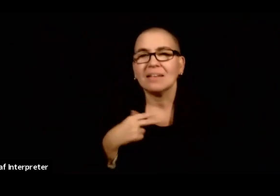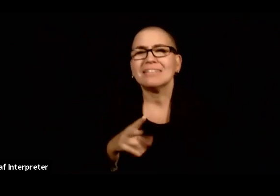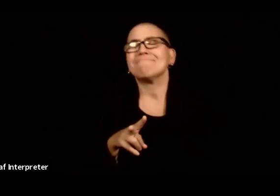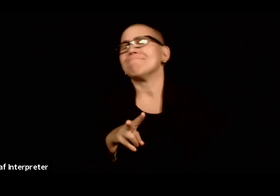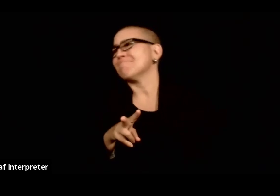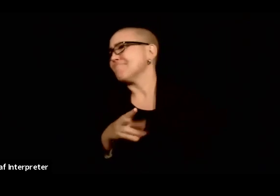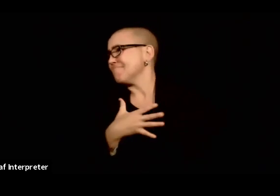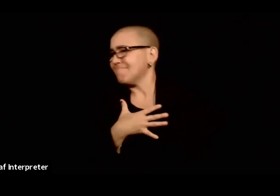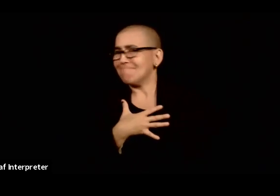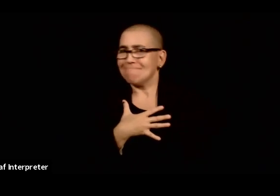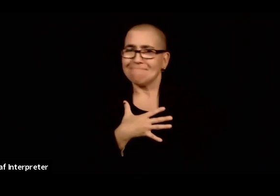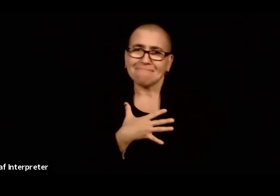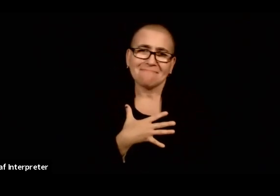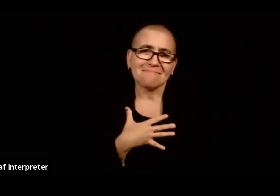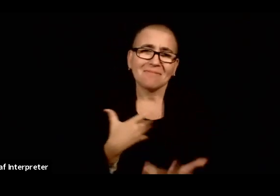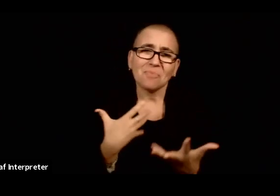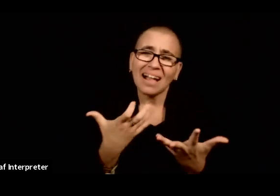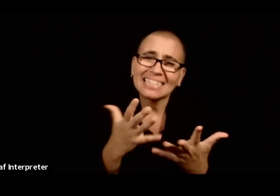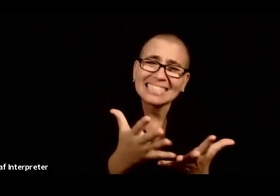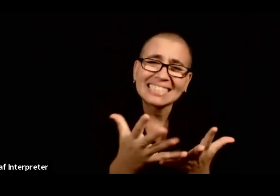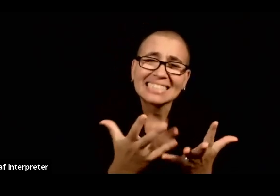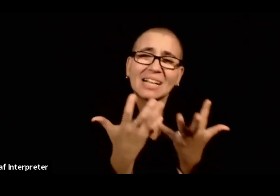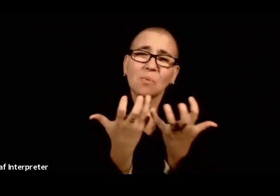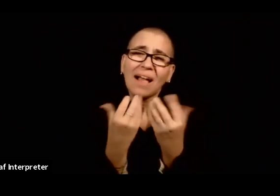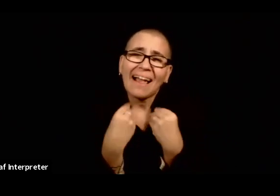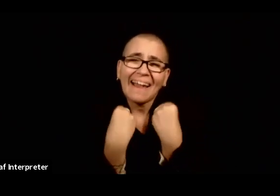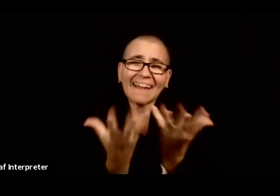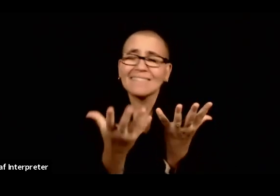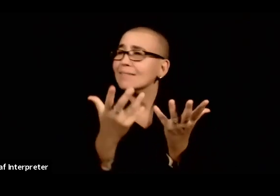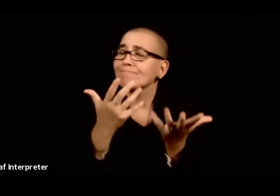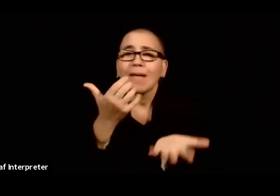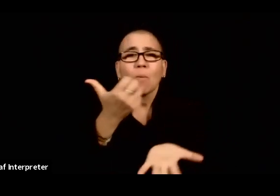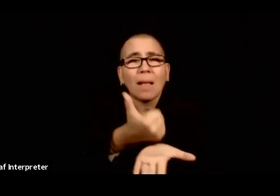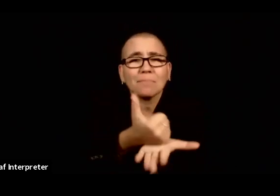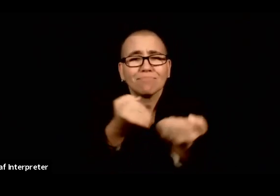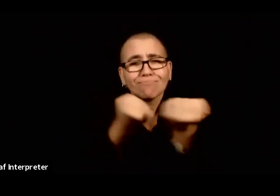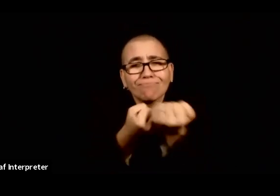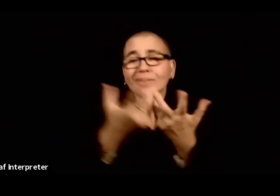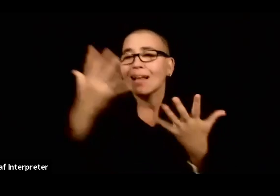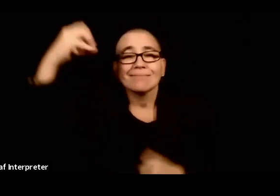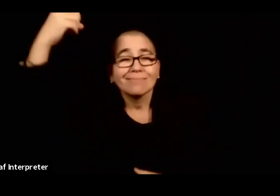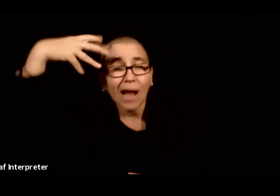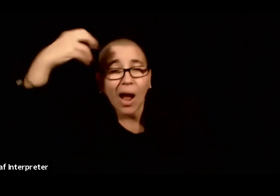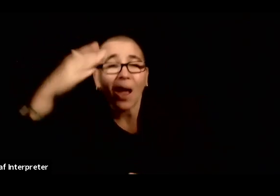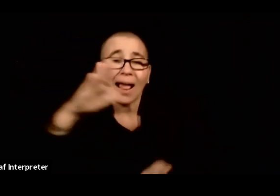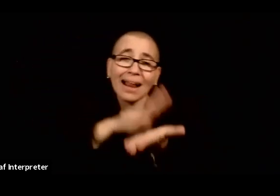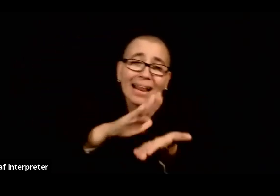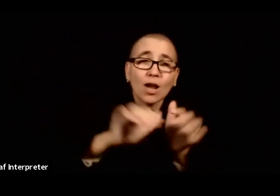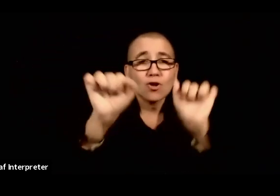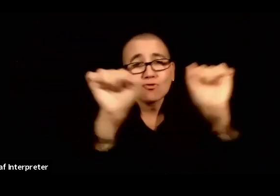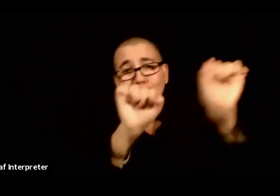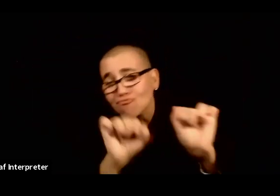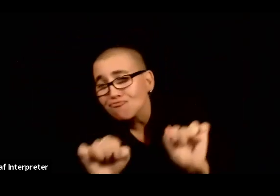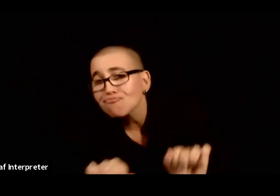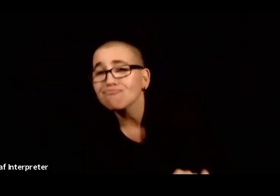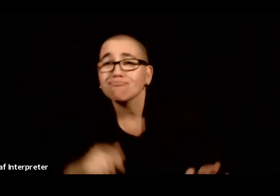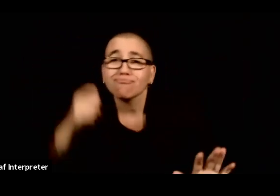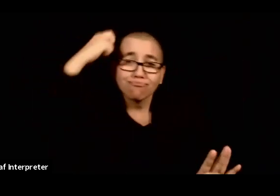before, thinking that now that it was recommended in the state guidelines that families could be essential caregivers, they would let me